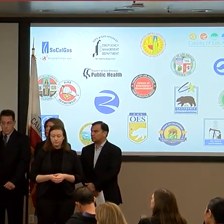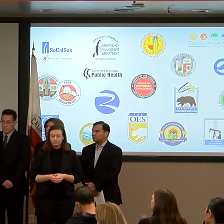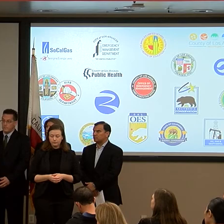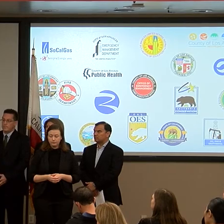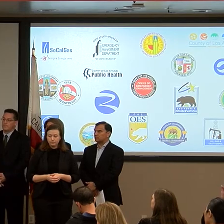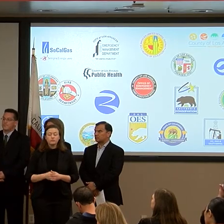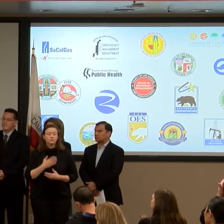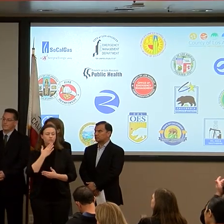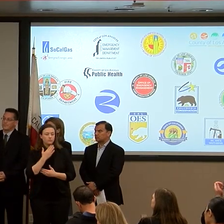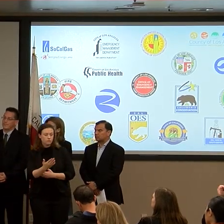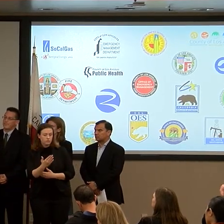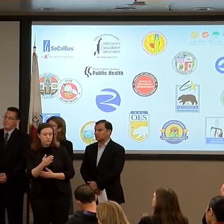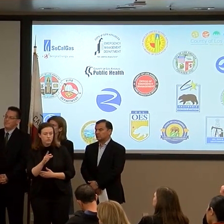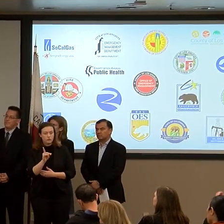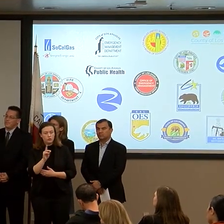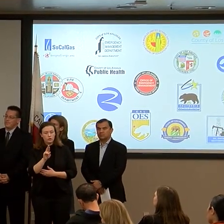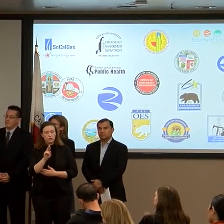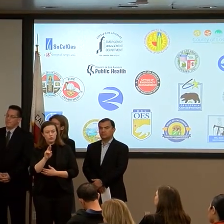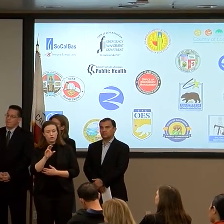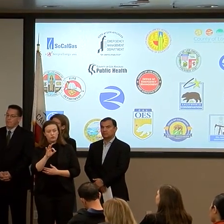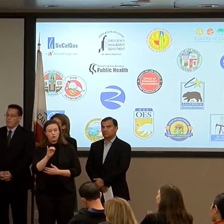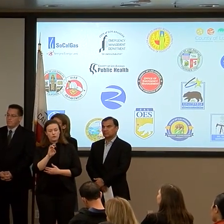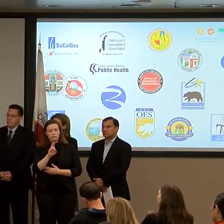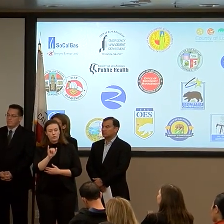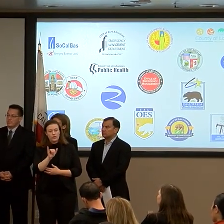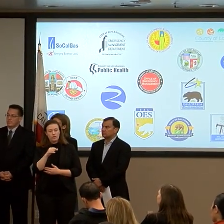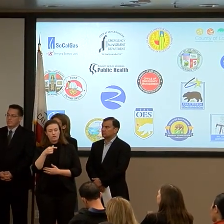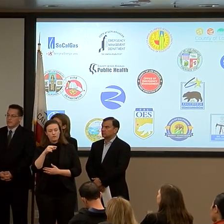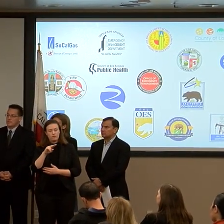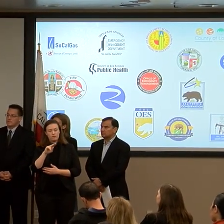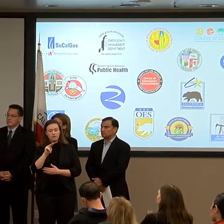Good morning. I'm Dr. Jeffrey Gunzenhauser. I'm the Interim